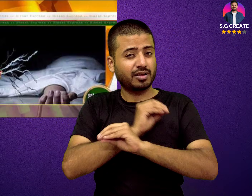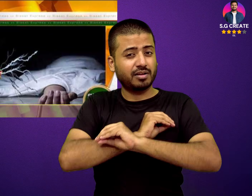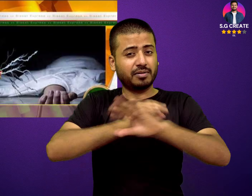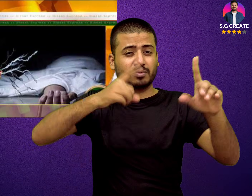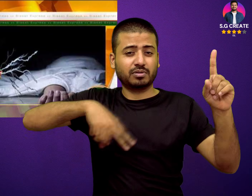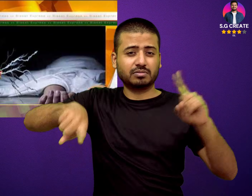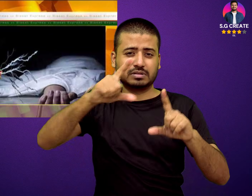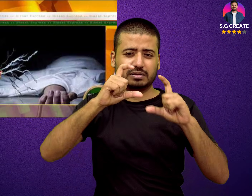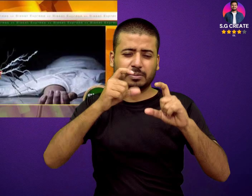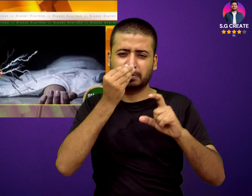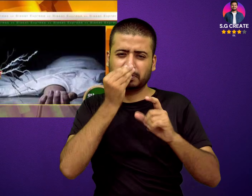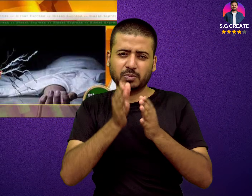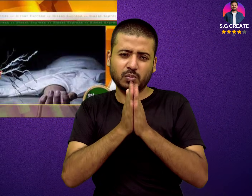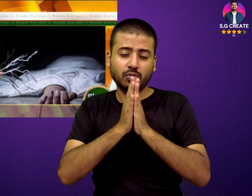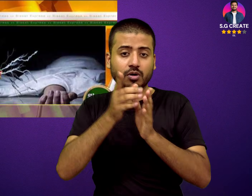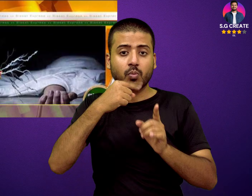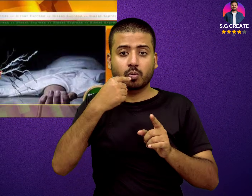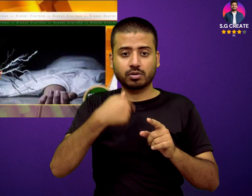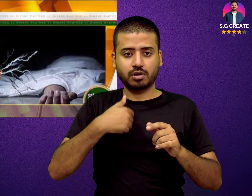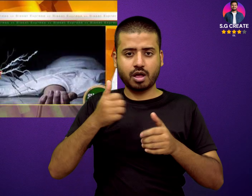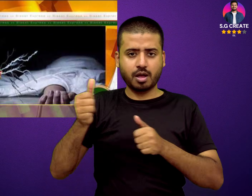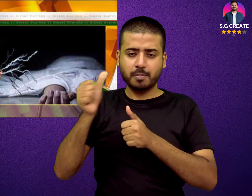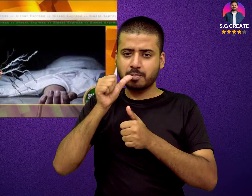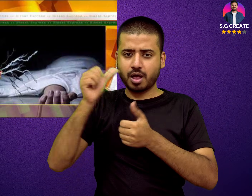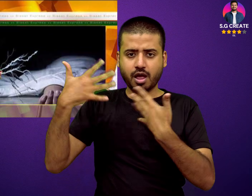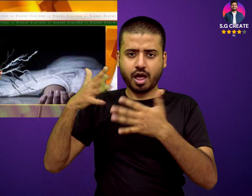cuts, fraying, or degradation. Install an